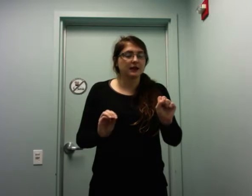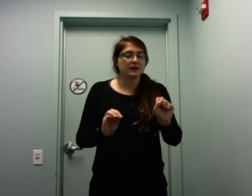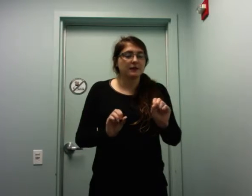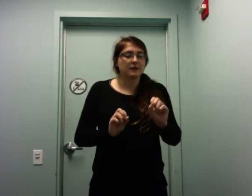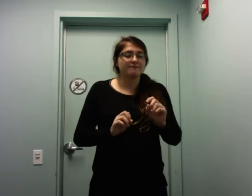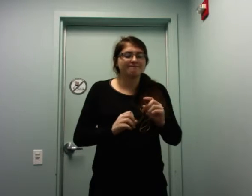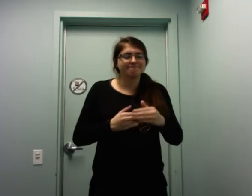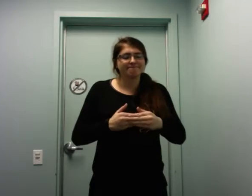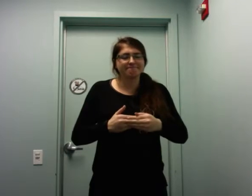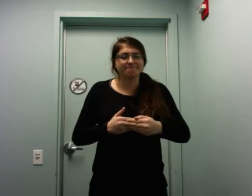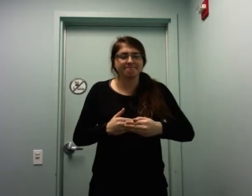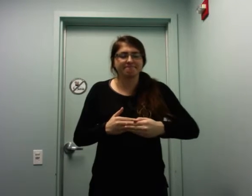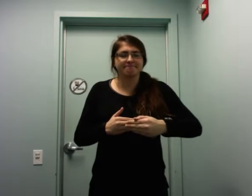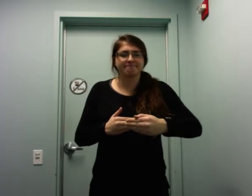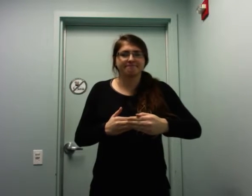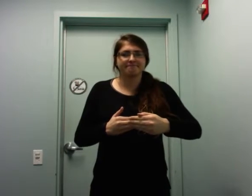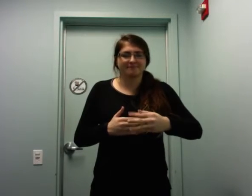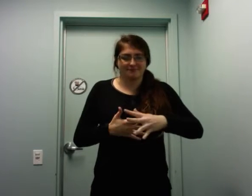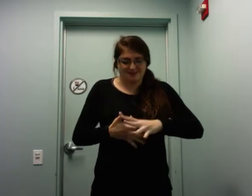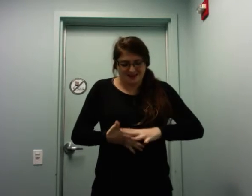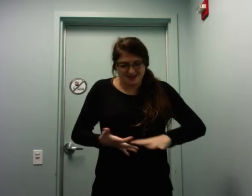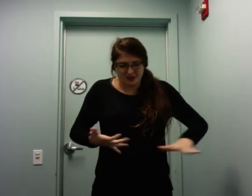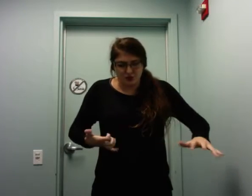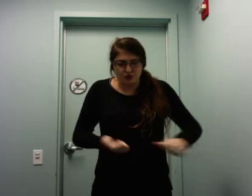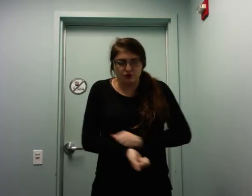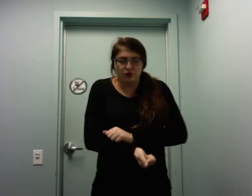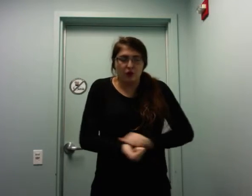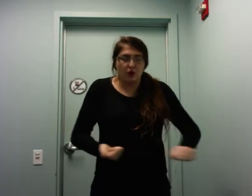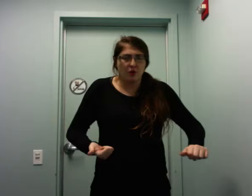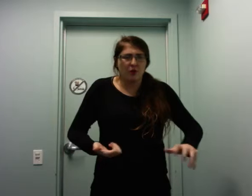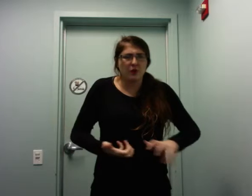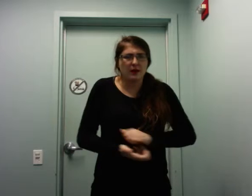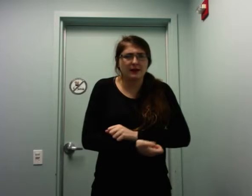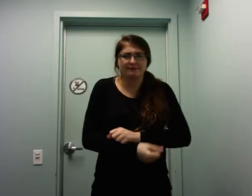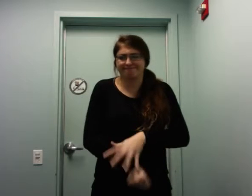time, destroying the immune system, but at different rates for different people.